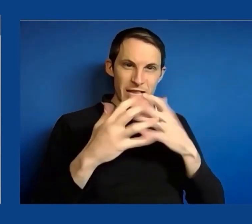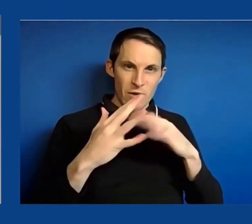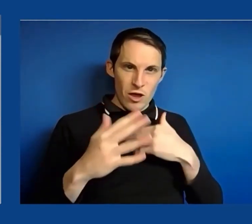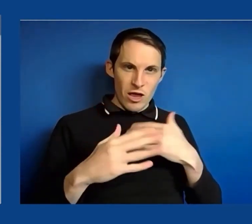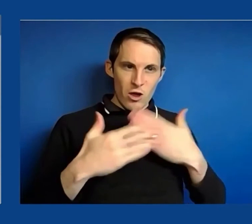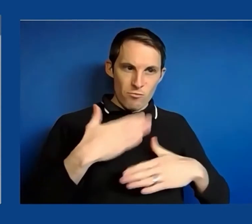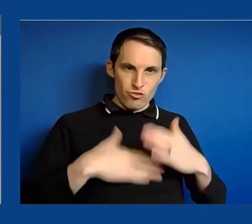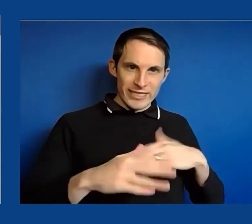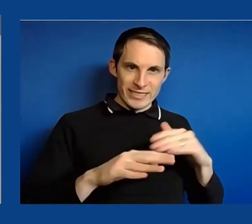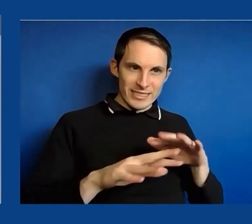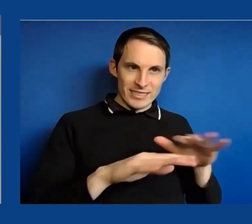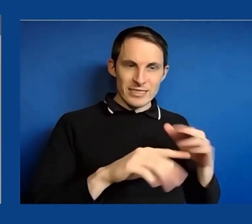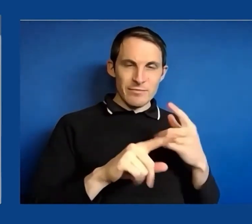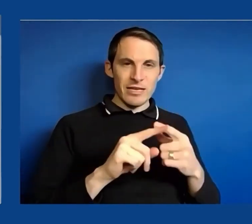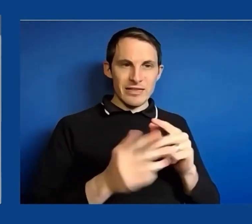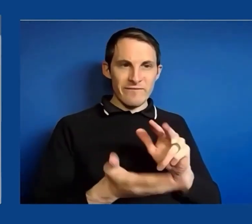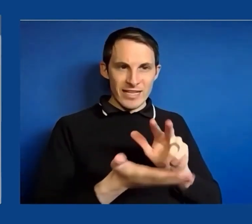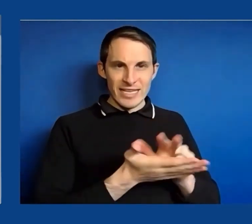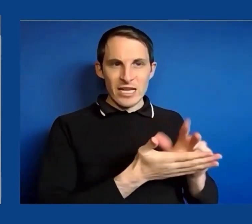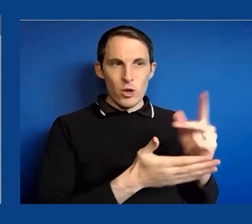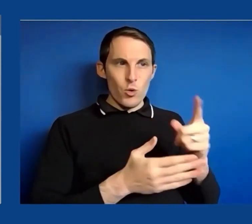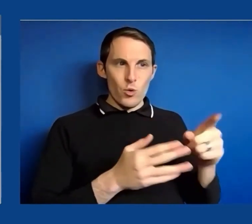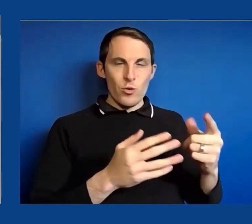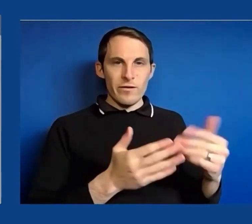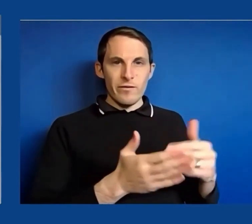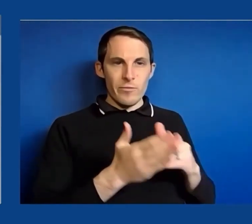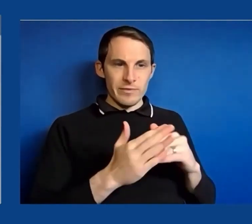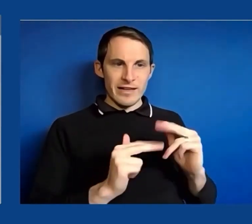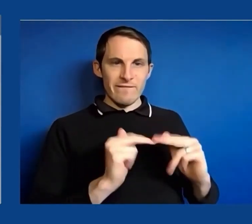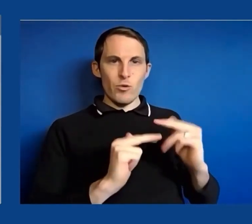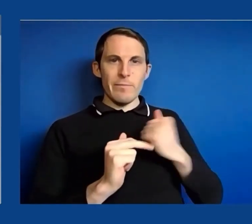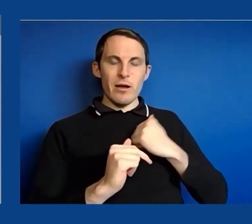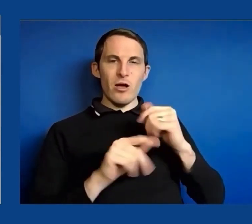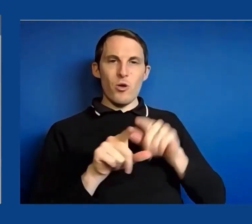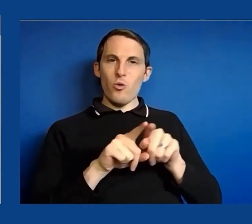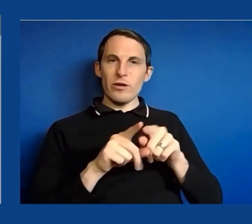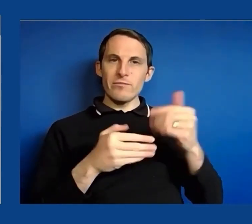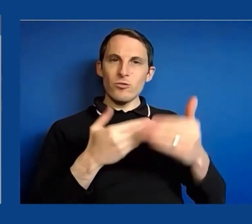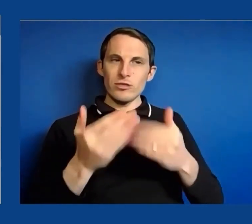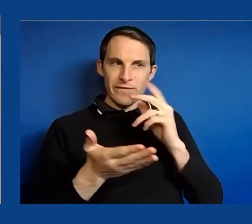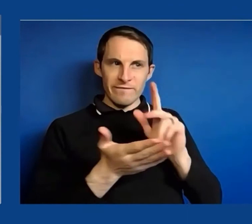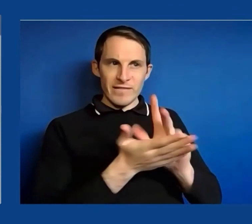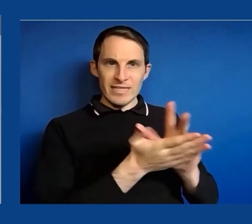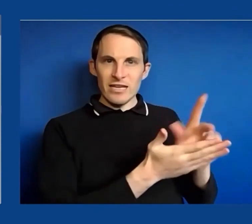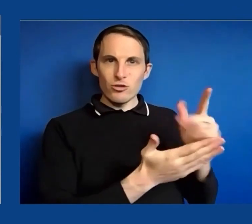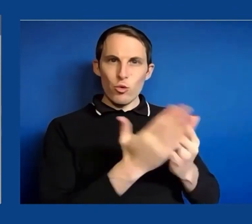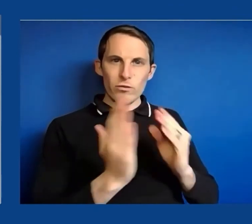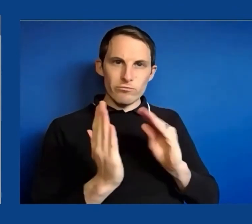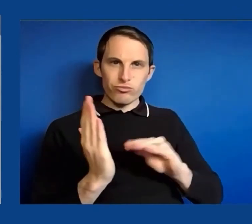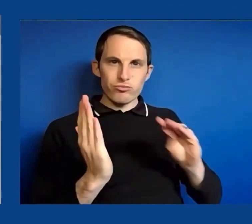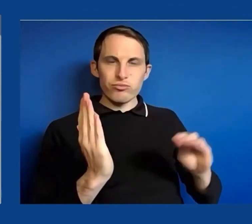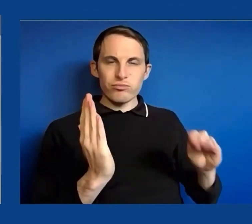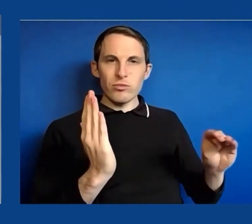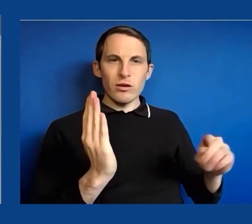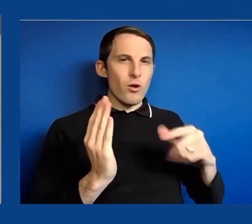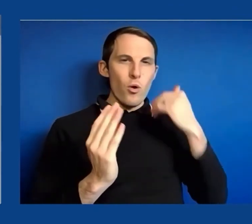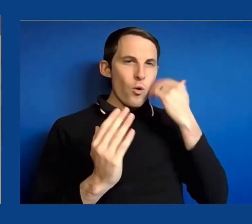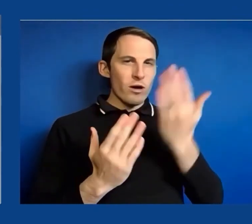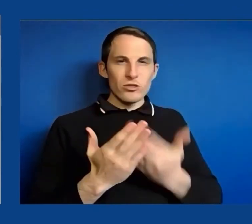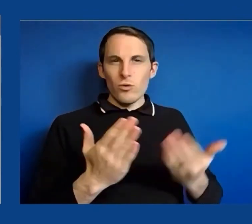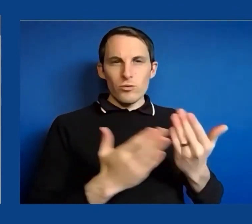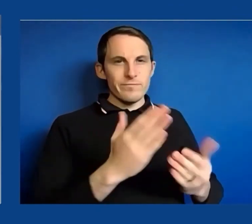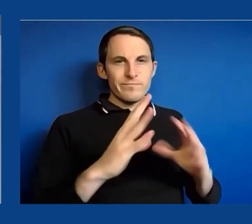validating the people who had scaffolded my learning process by stories, always stories. Everything was